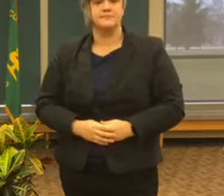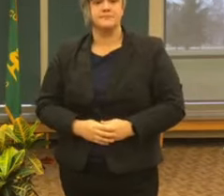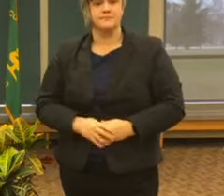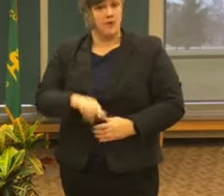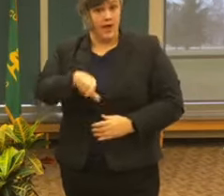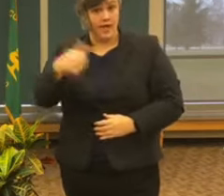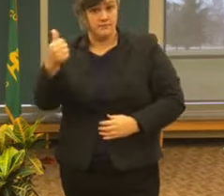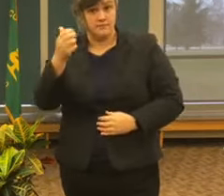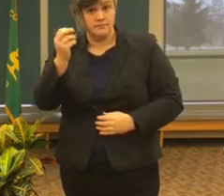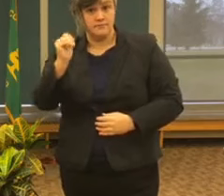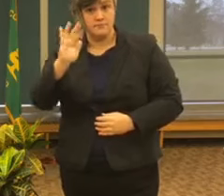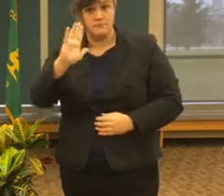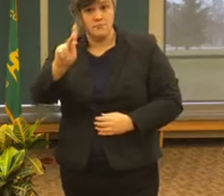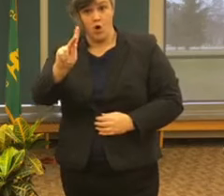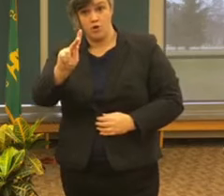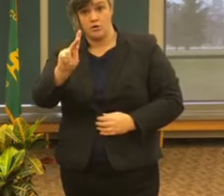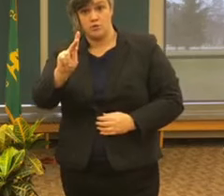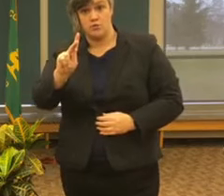Anything else, Mark?